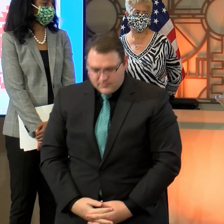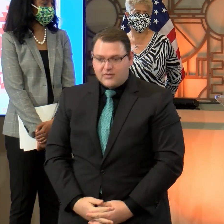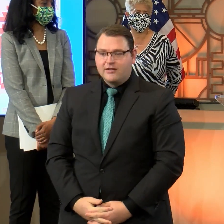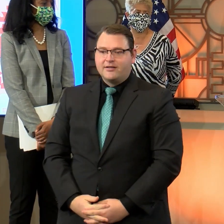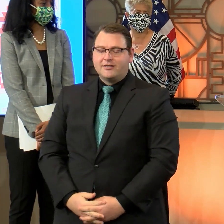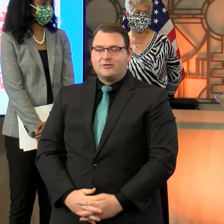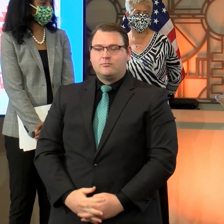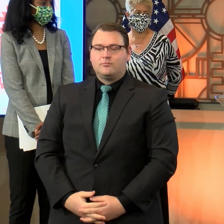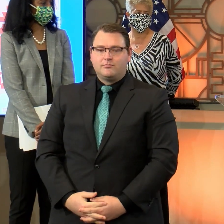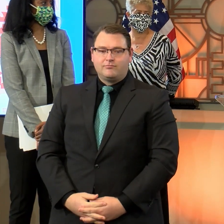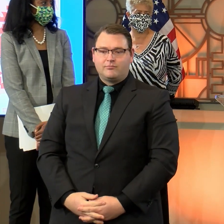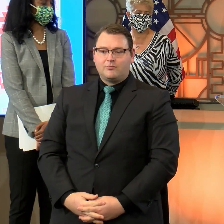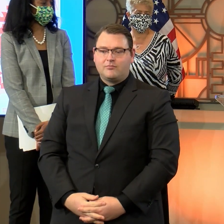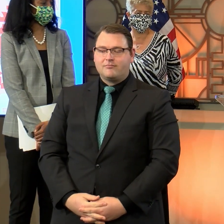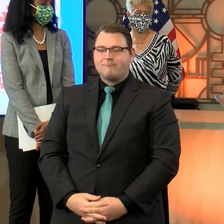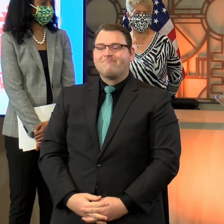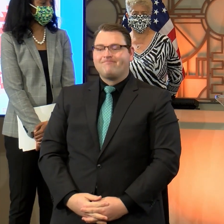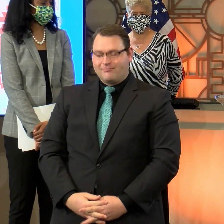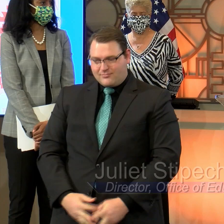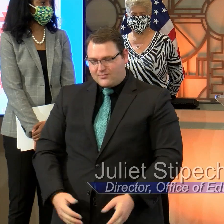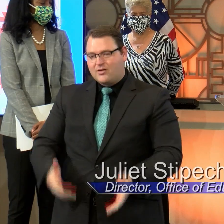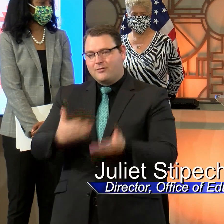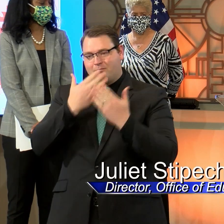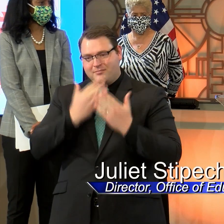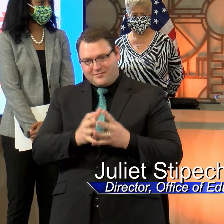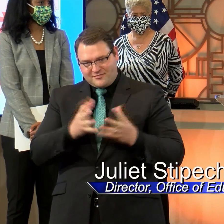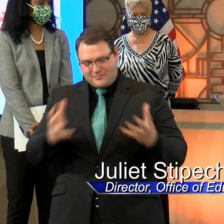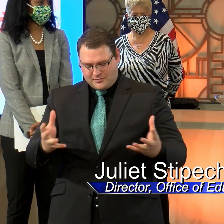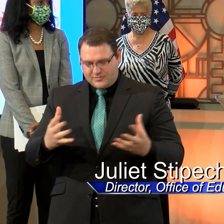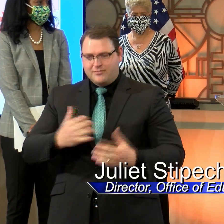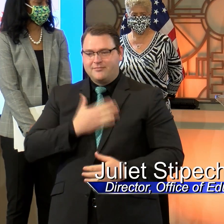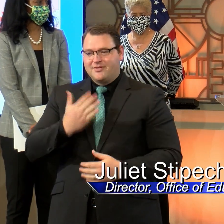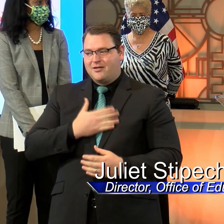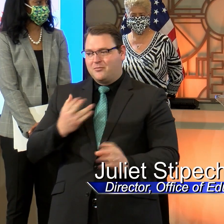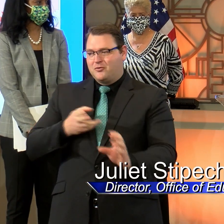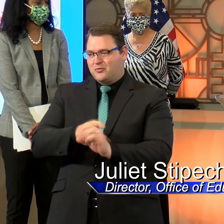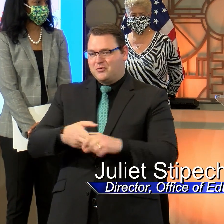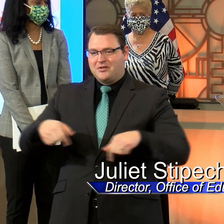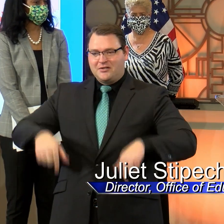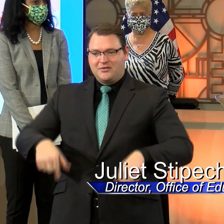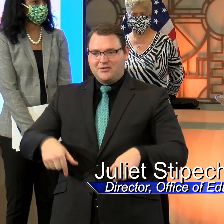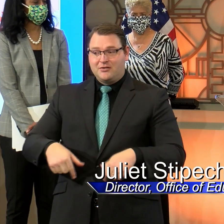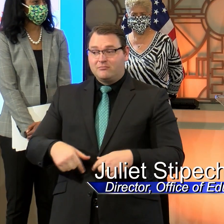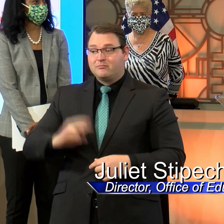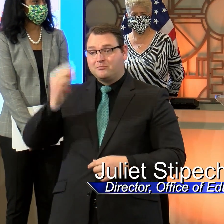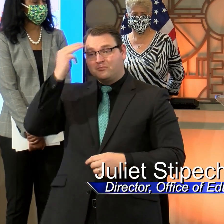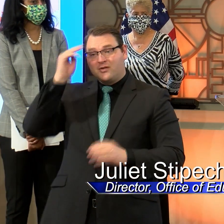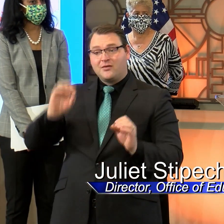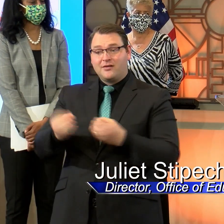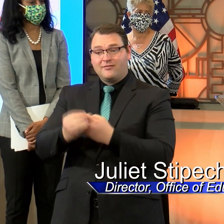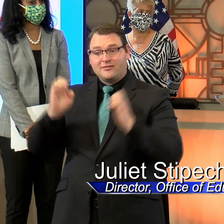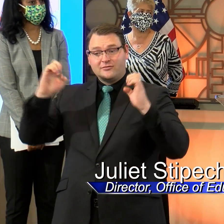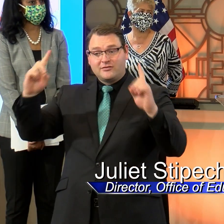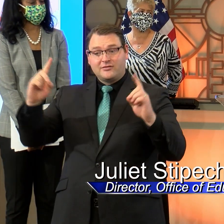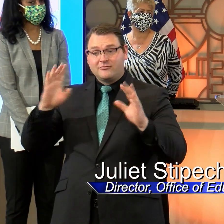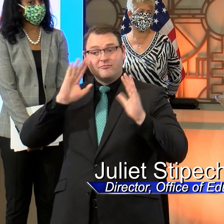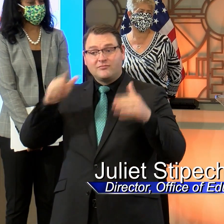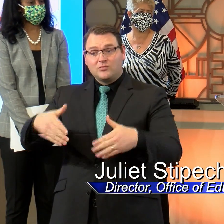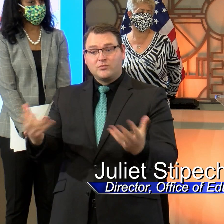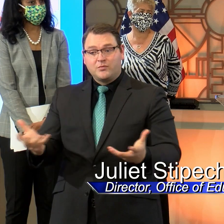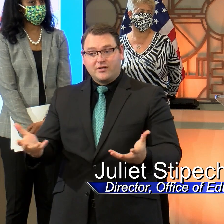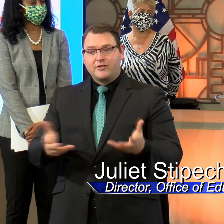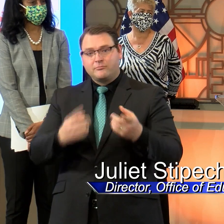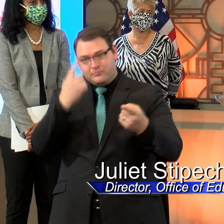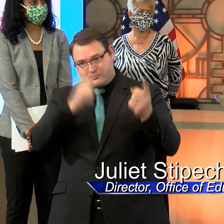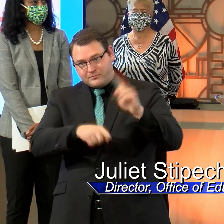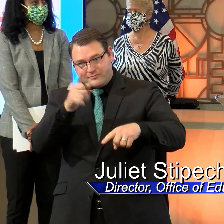Thank you so much. It's such a pleasure and an honor to be able to join you here today. The Mayor's Office of Education focuses on collaboration,